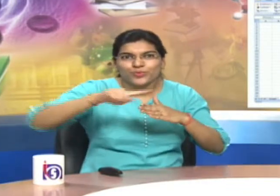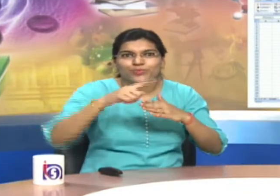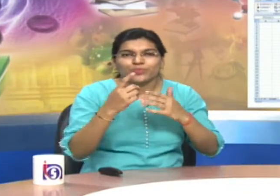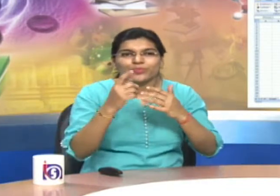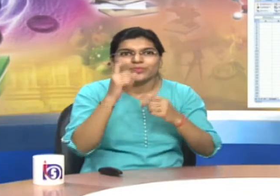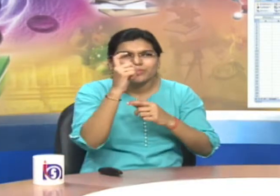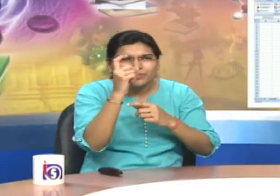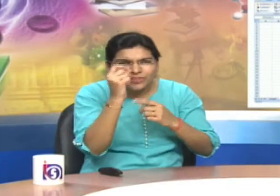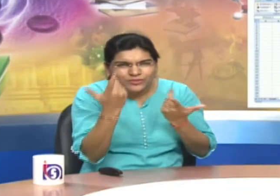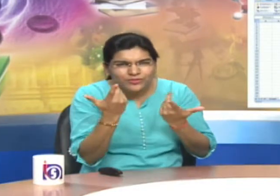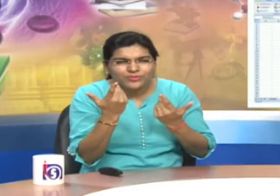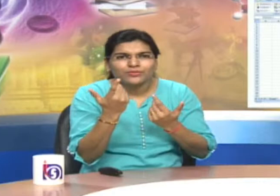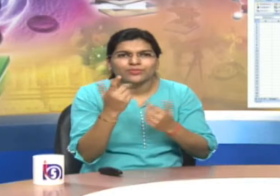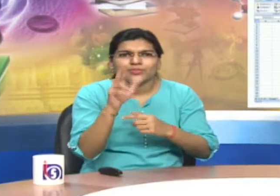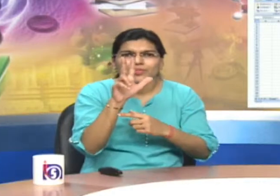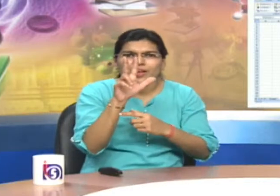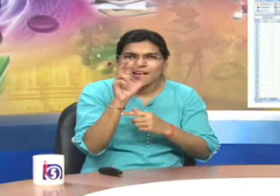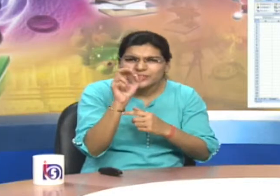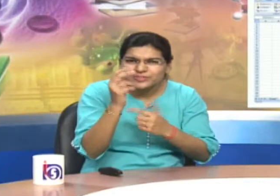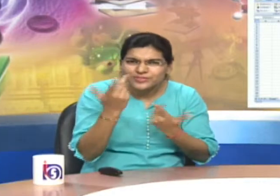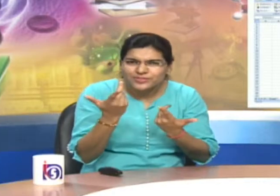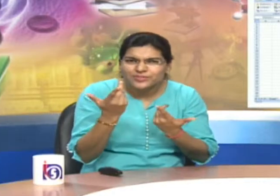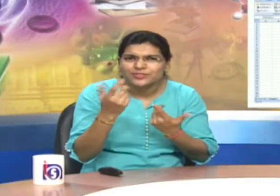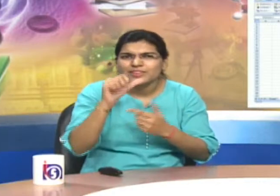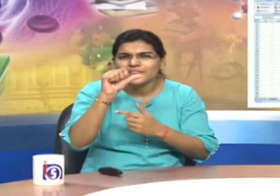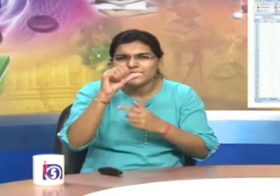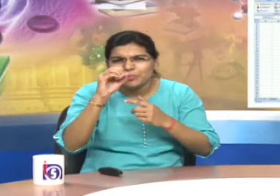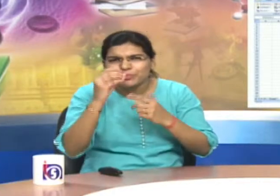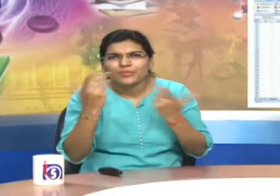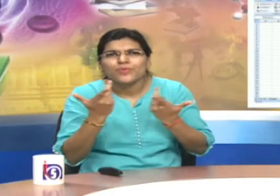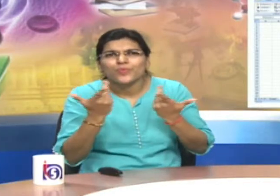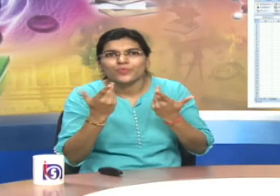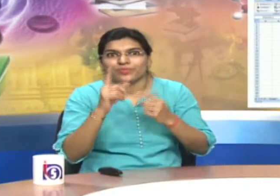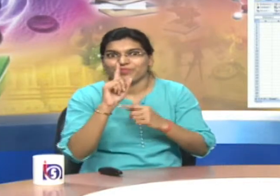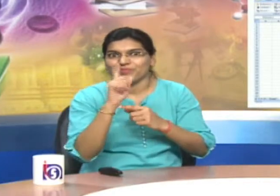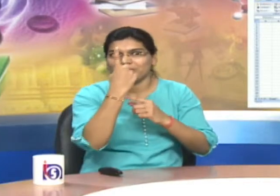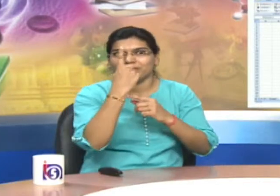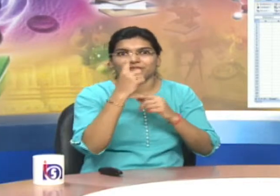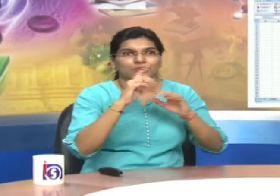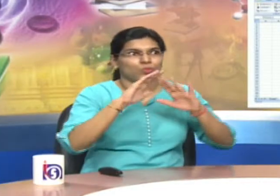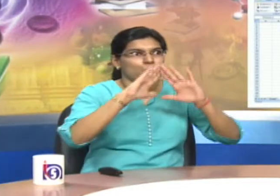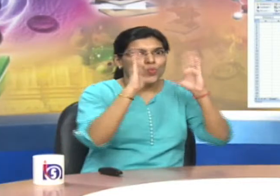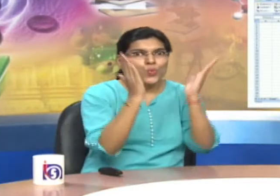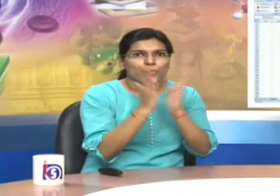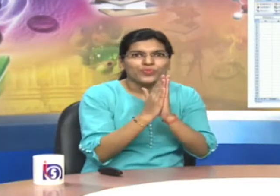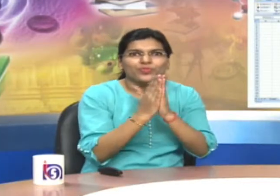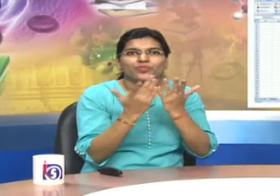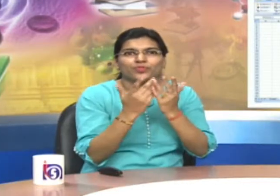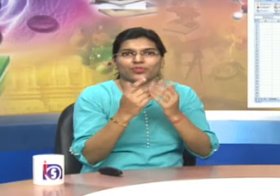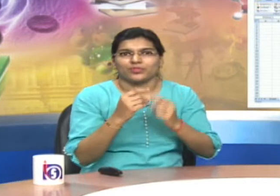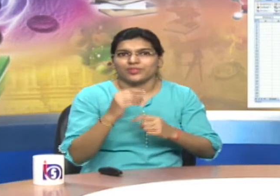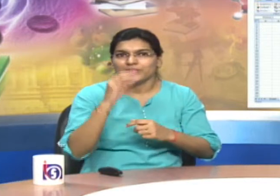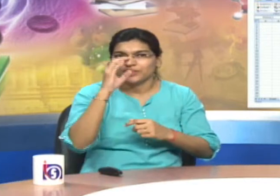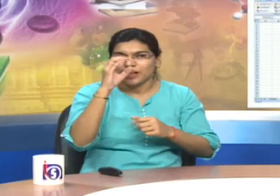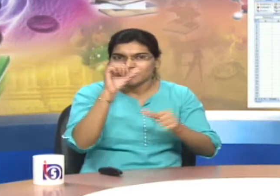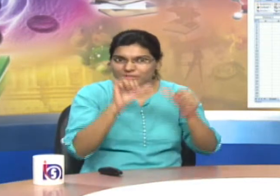calculations of the data of the students, like marks, 80 marks, 70 marks, 90 marks, and you have to